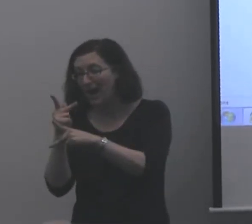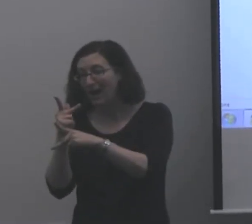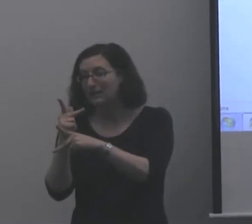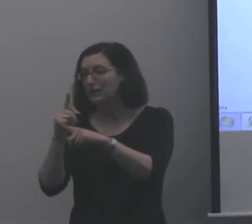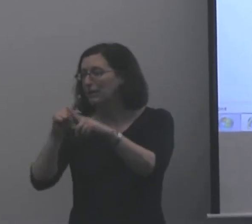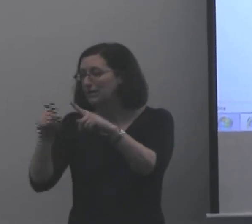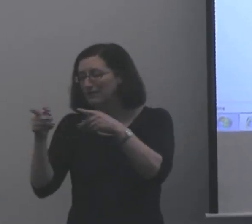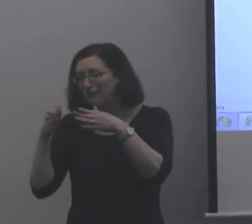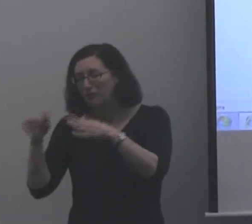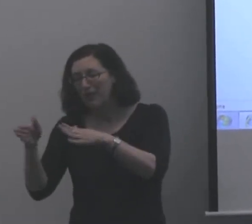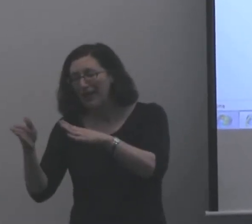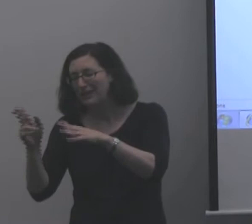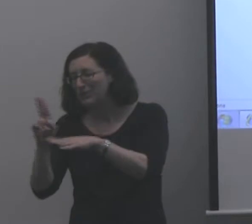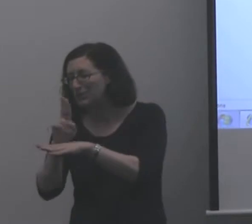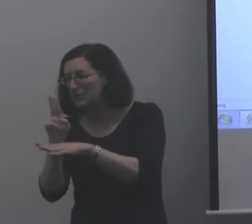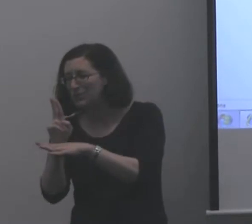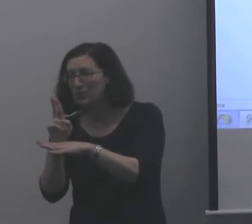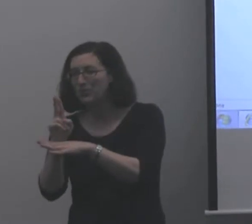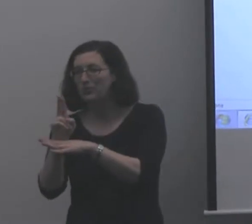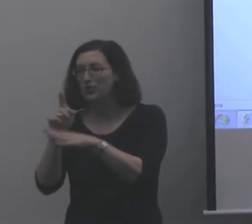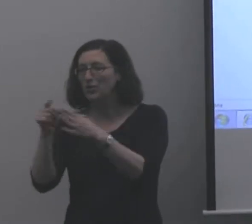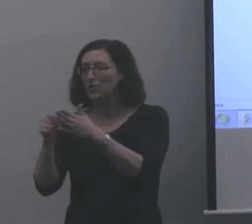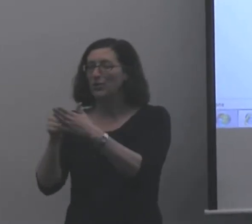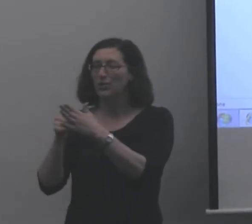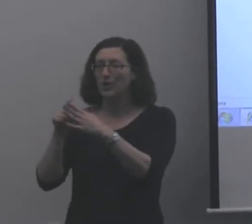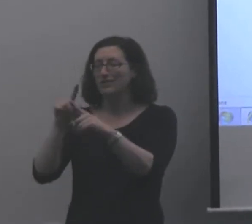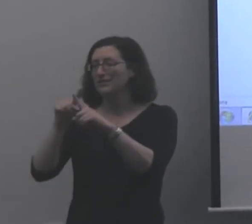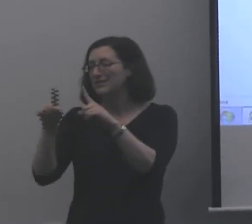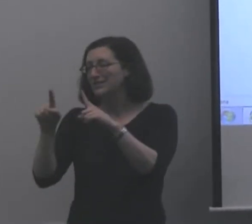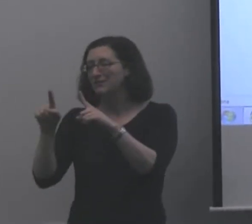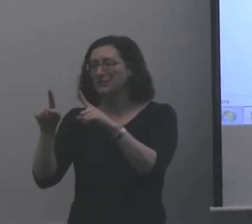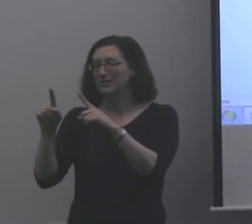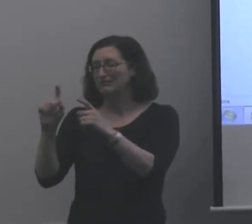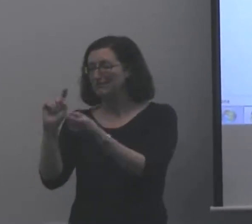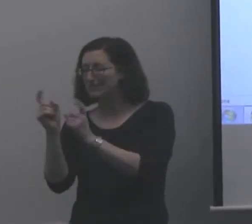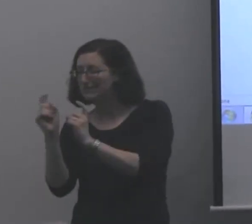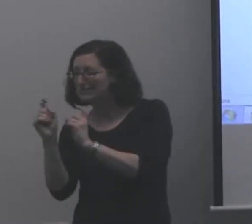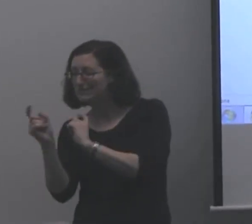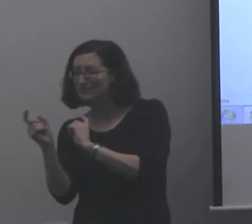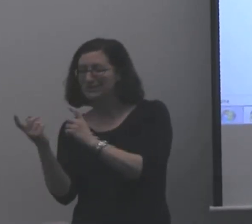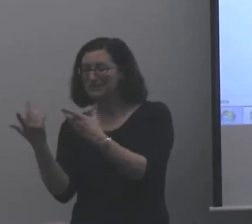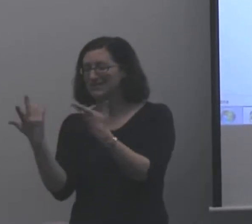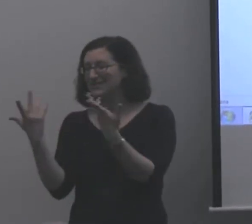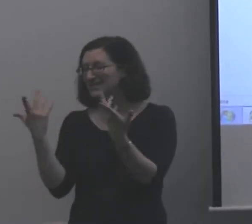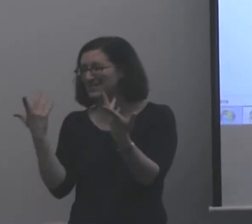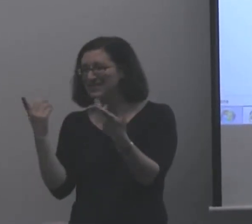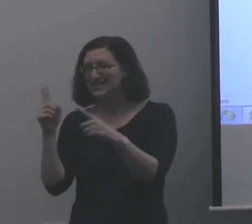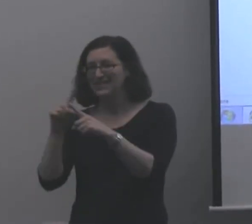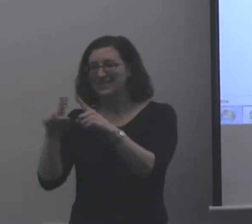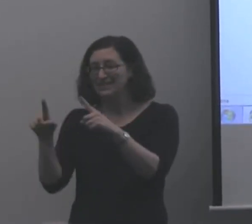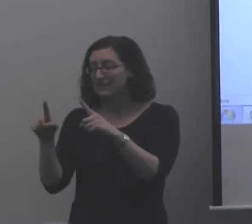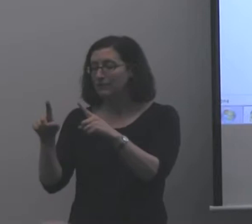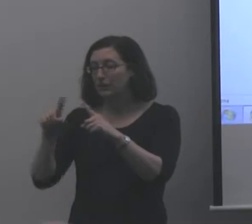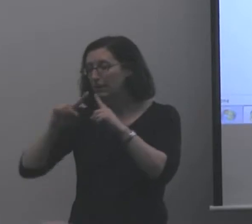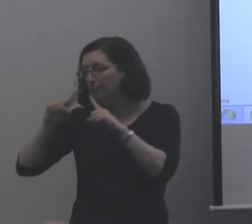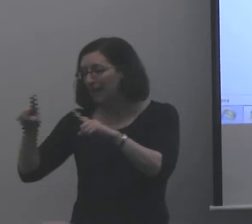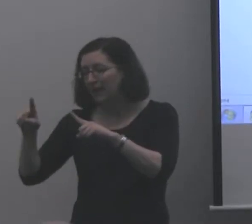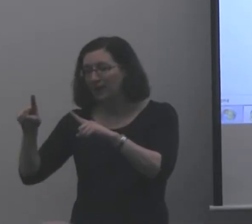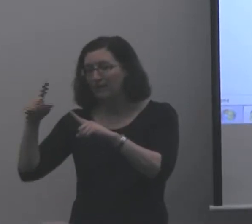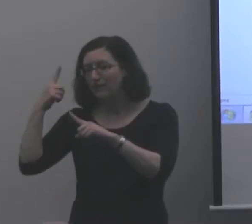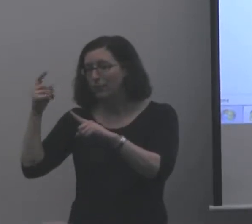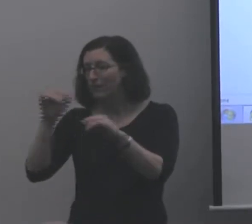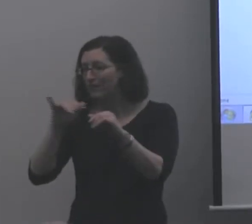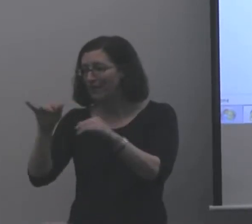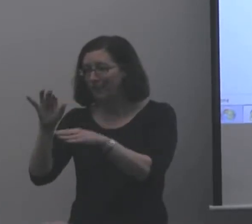very differently and requires different types of modifier keys and different key commands for the